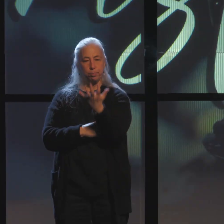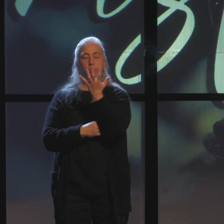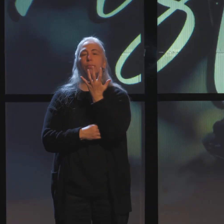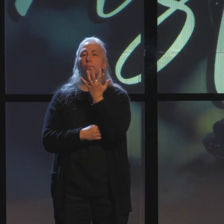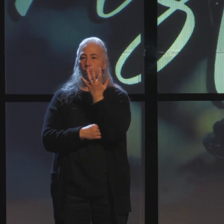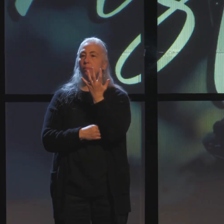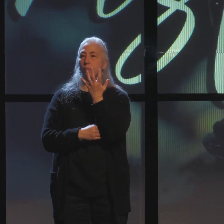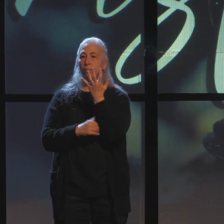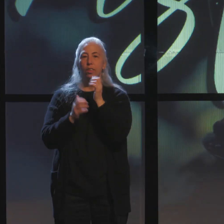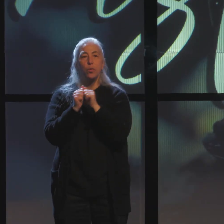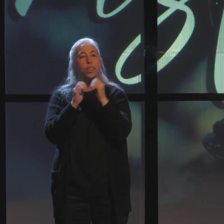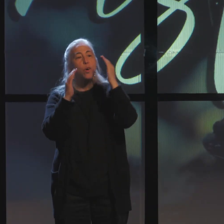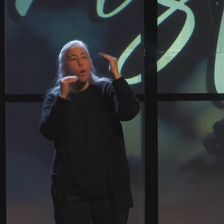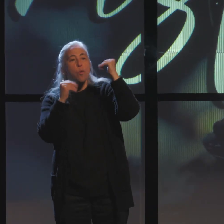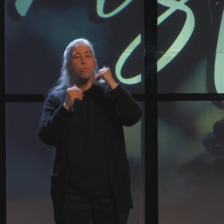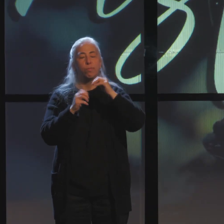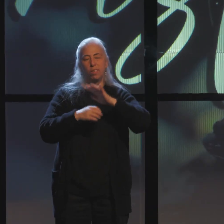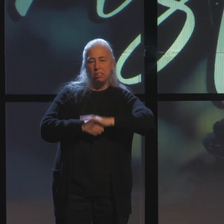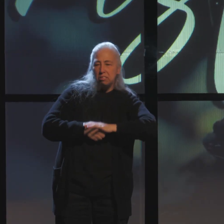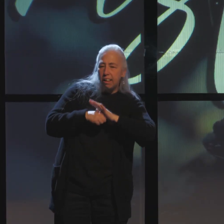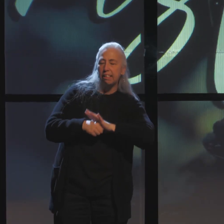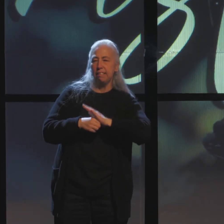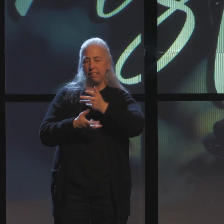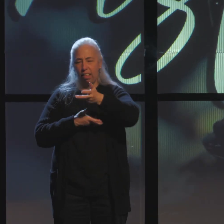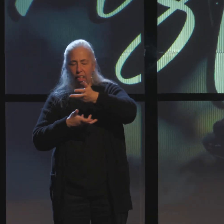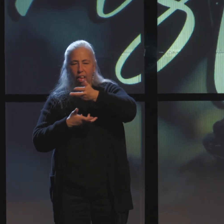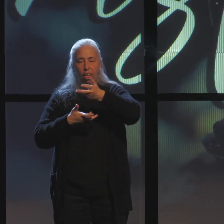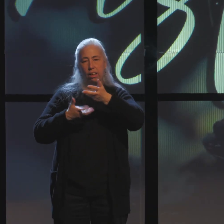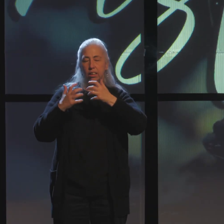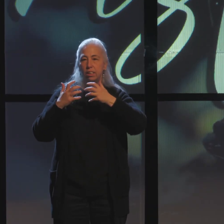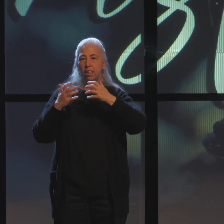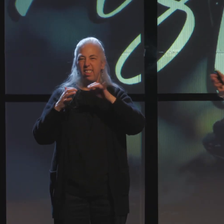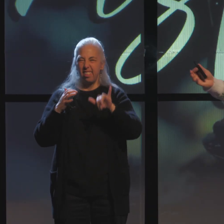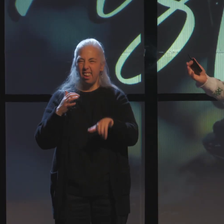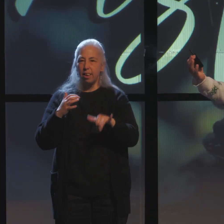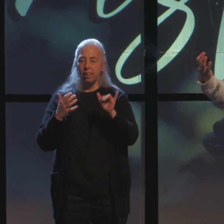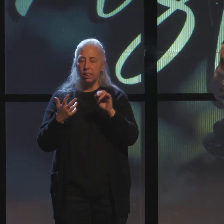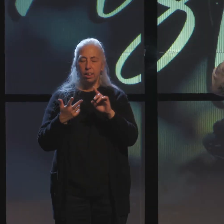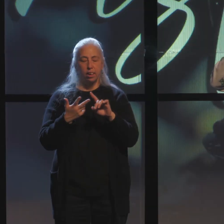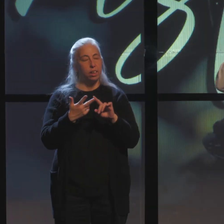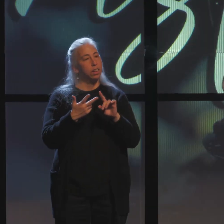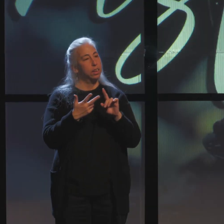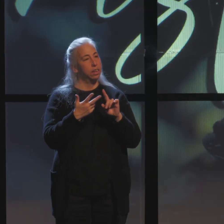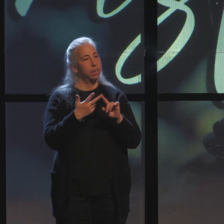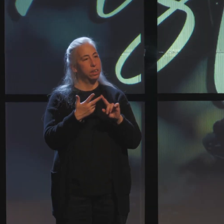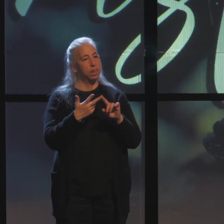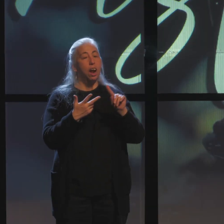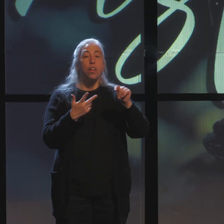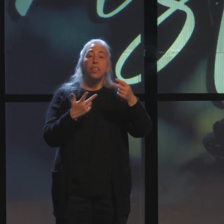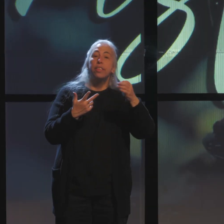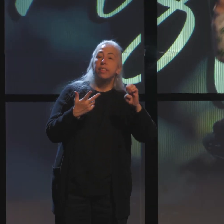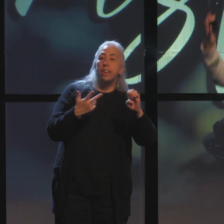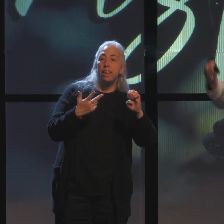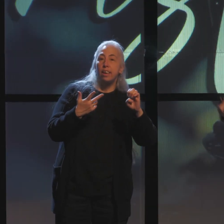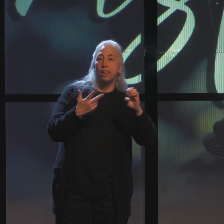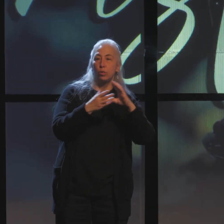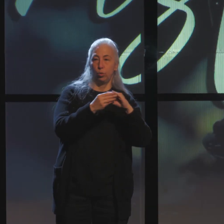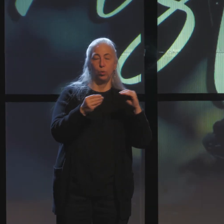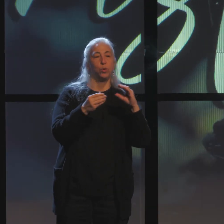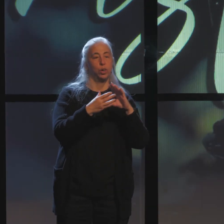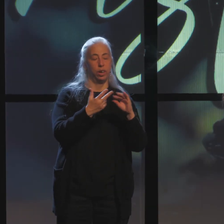they give us and all the tensions that they produce. And then we also come and we recognize that there is the